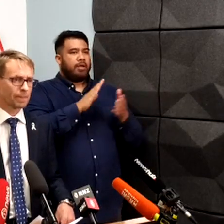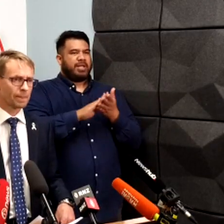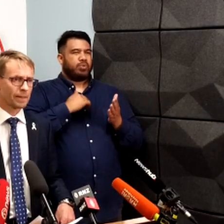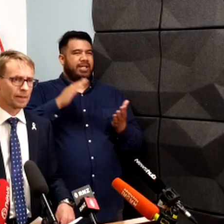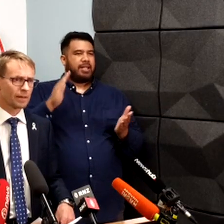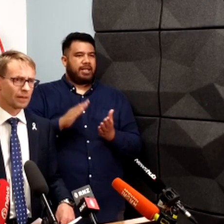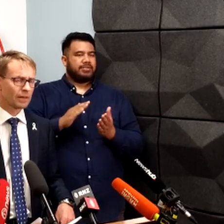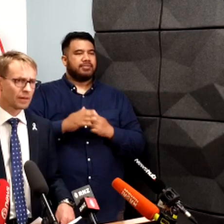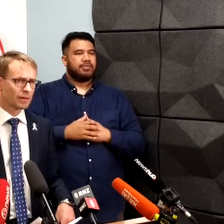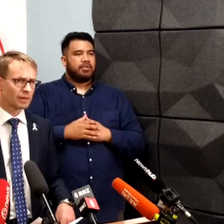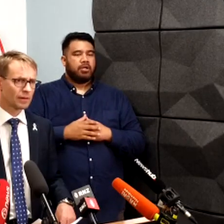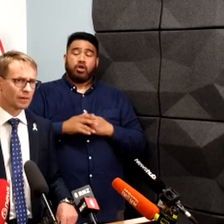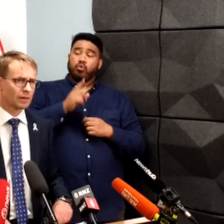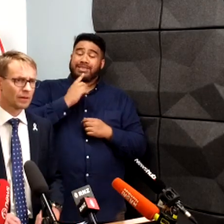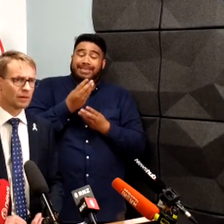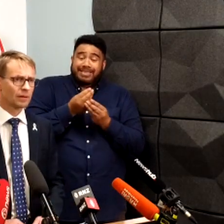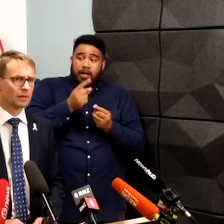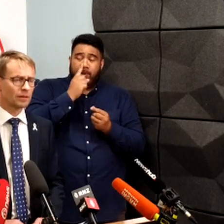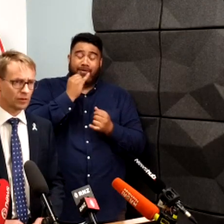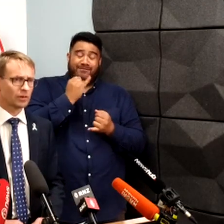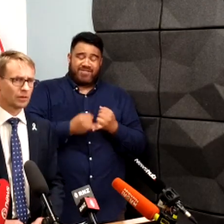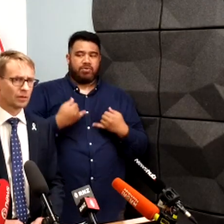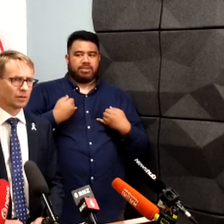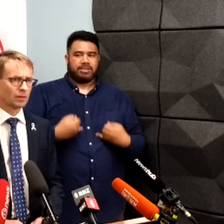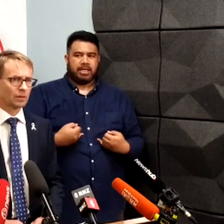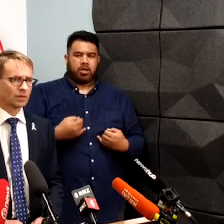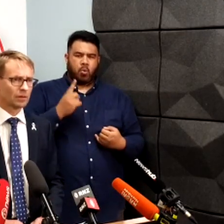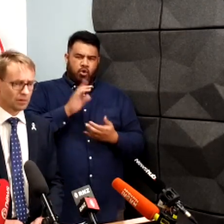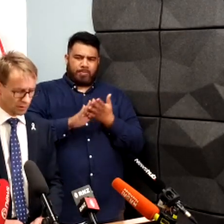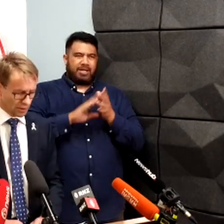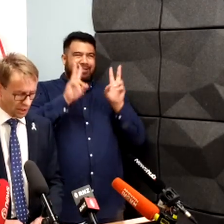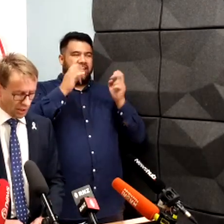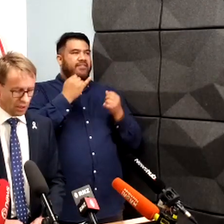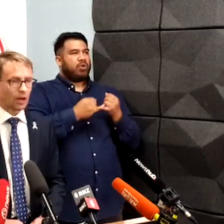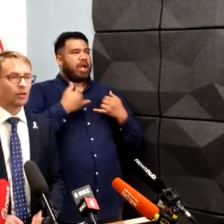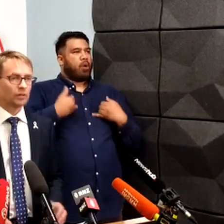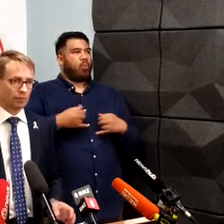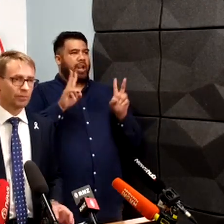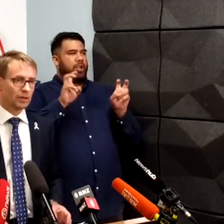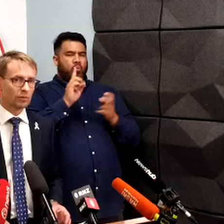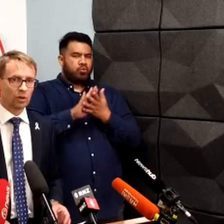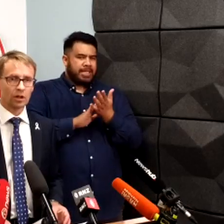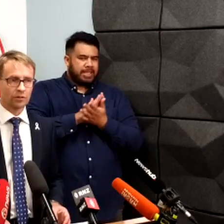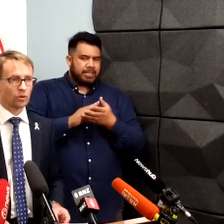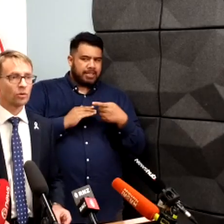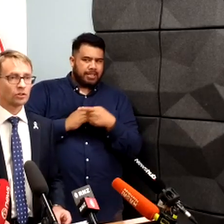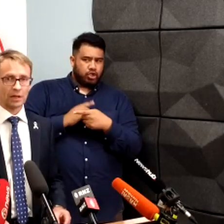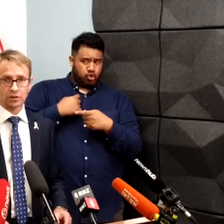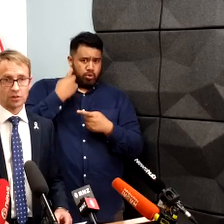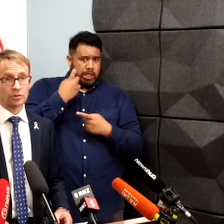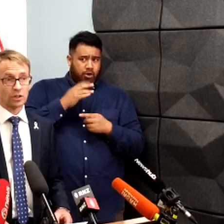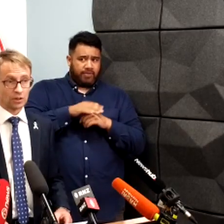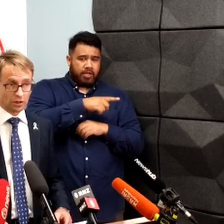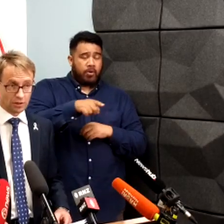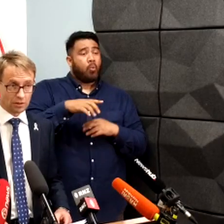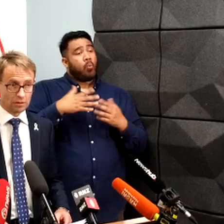mentioned a small number of people are very unwell. Yes. What did you mean by that, and how many do you hold? Well, I think all those